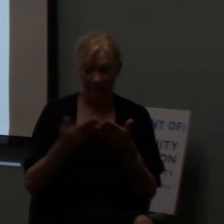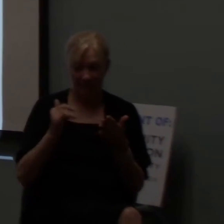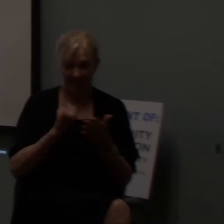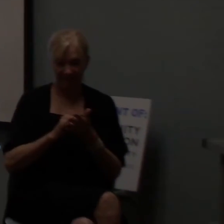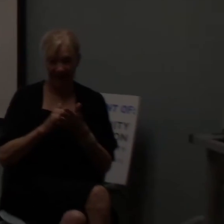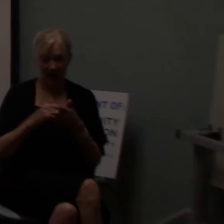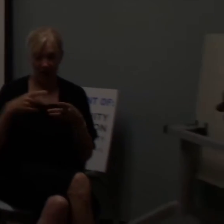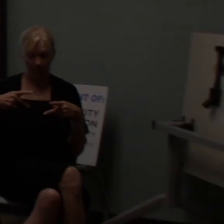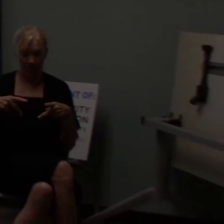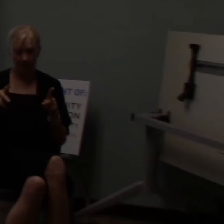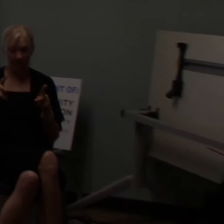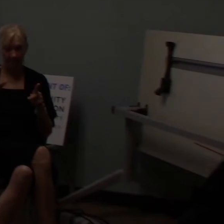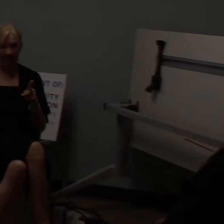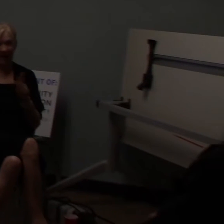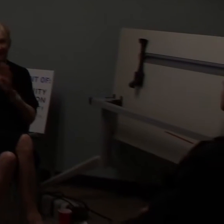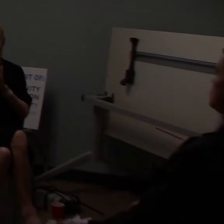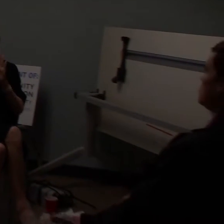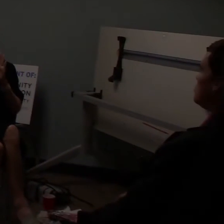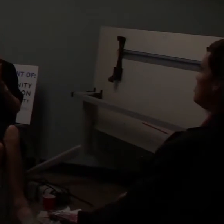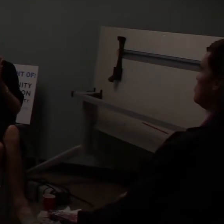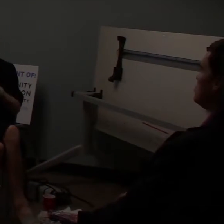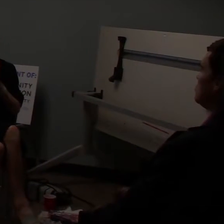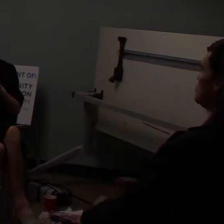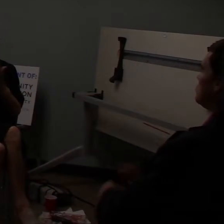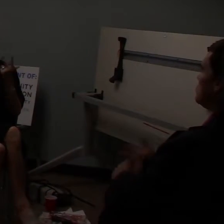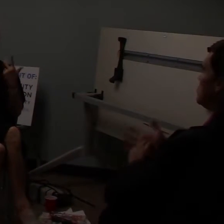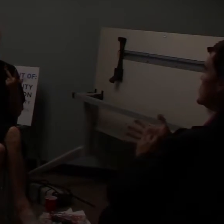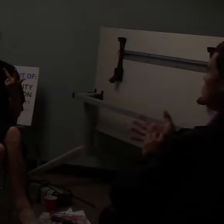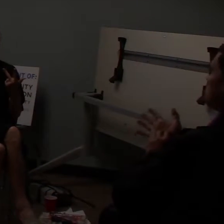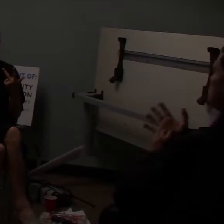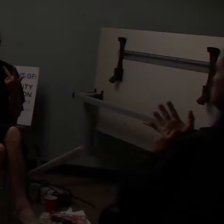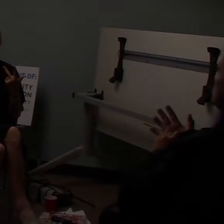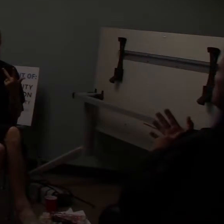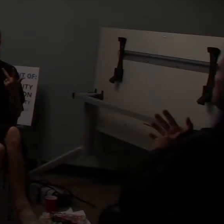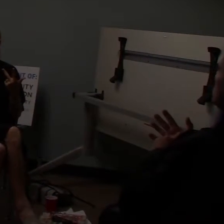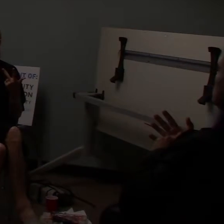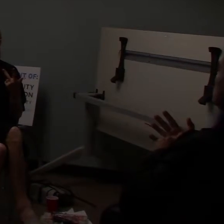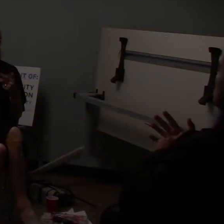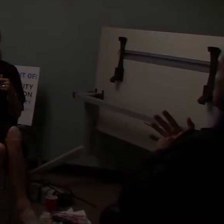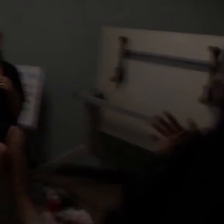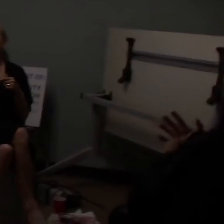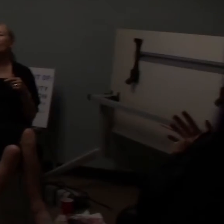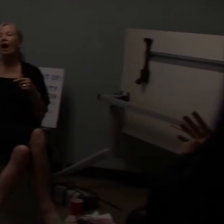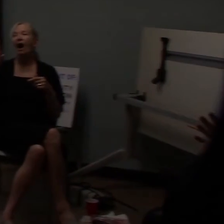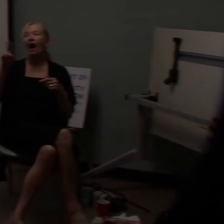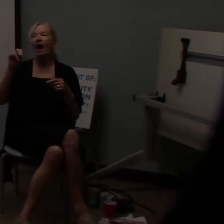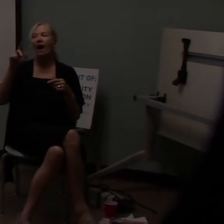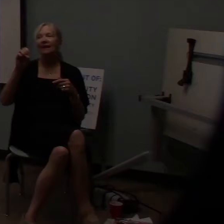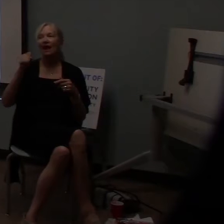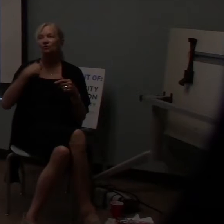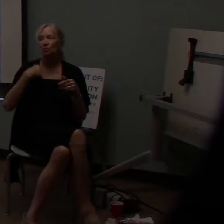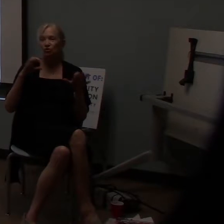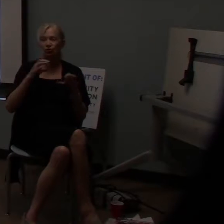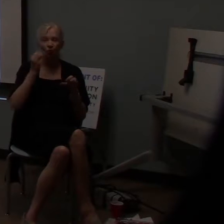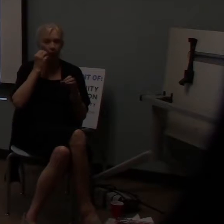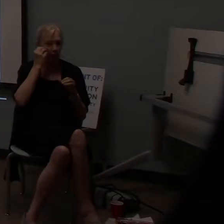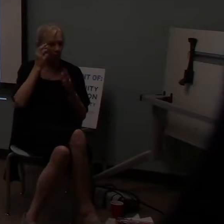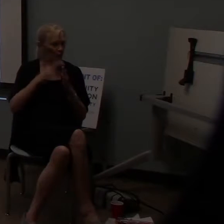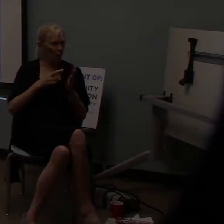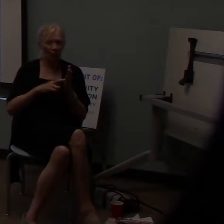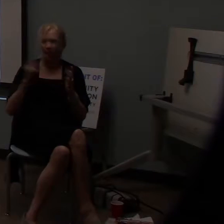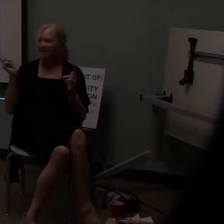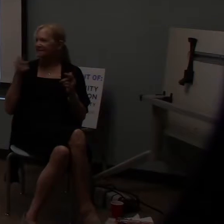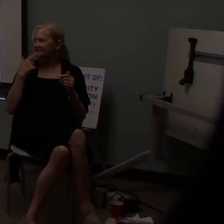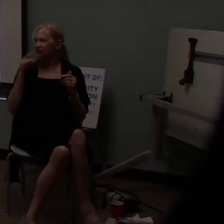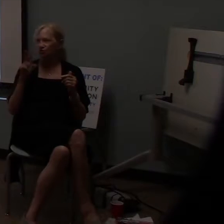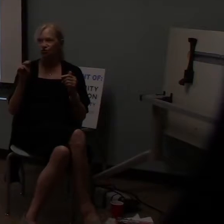state statute is 3 or 5. That's the only thing that we can do in Colorado. Unless we do home rule, which is. Nope. You can only do 3 or 5 even